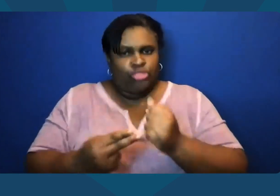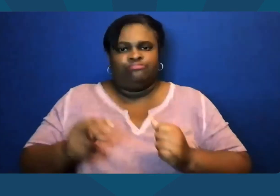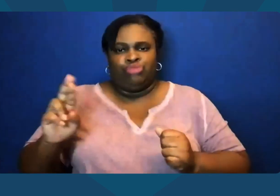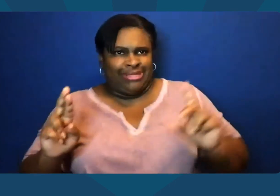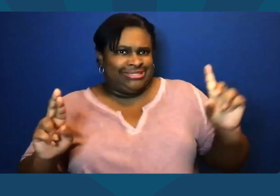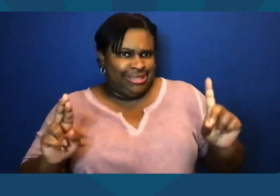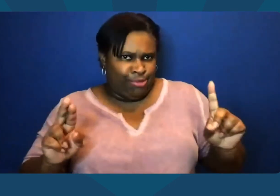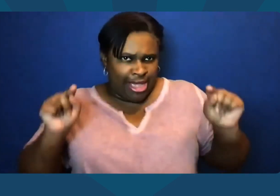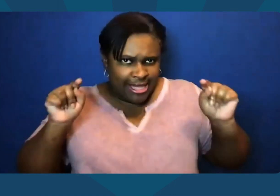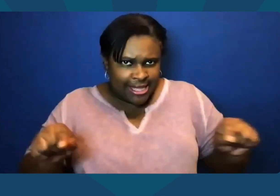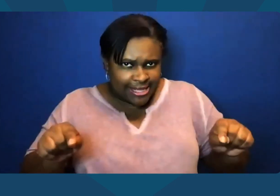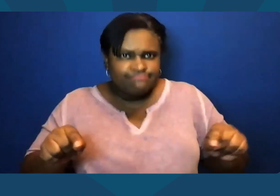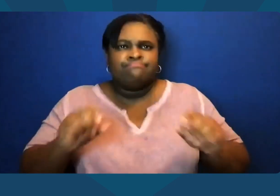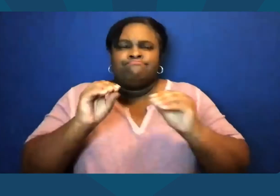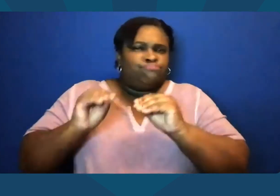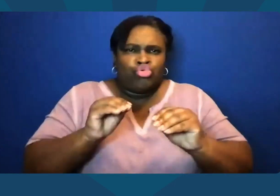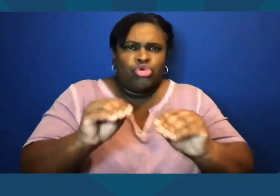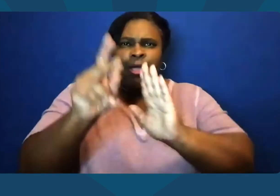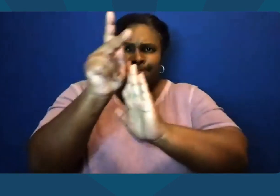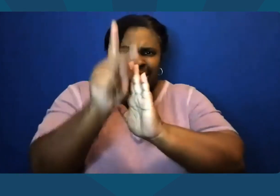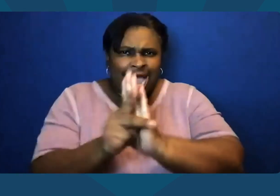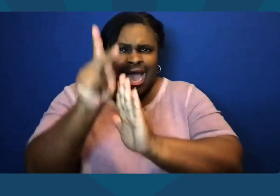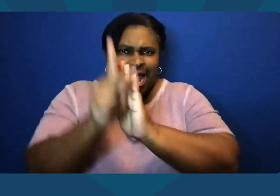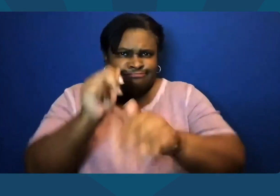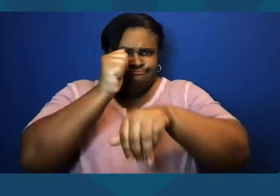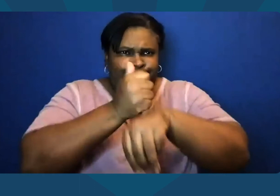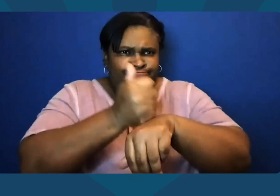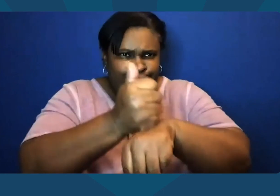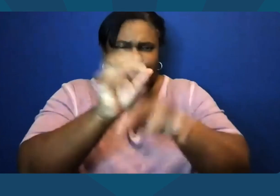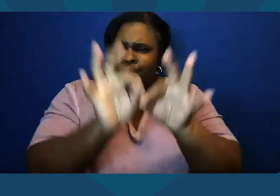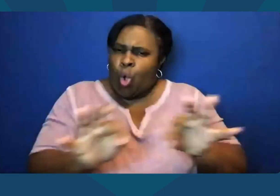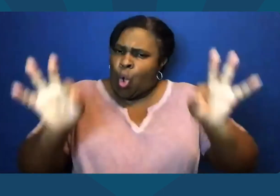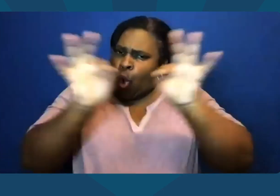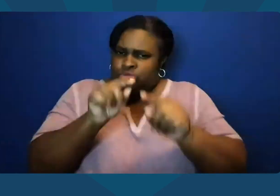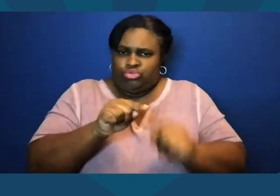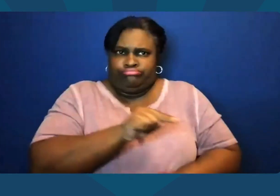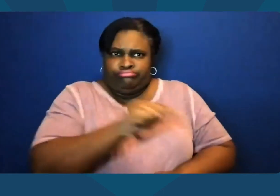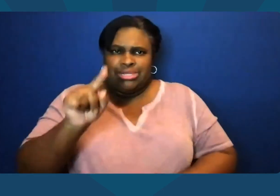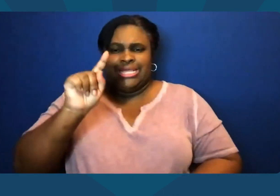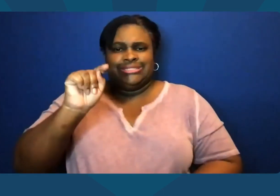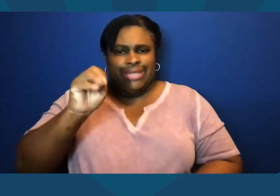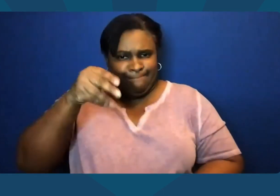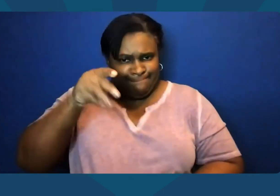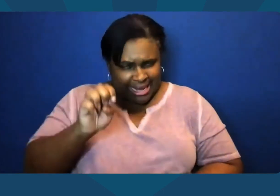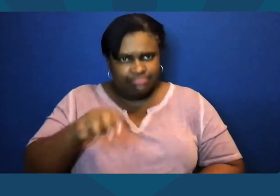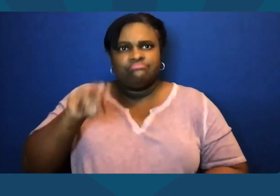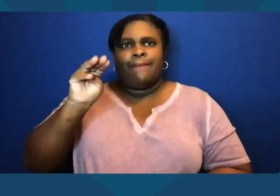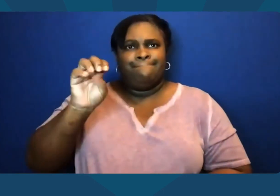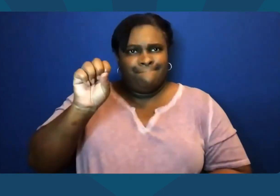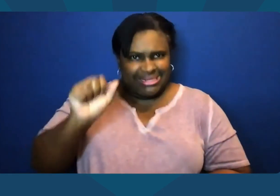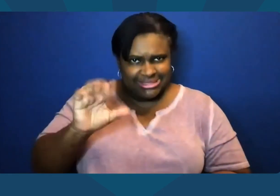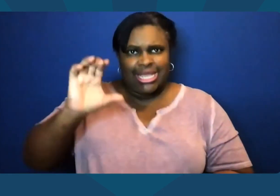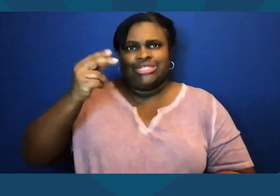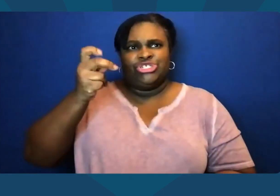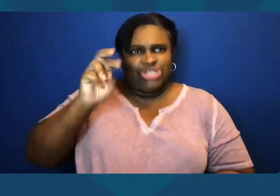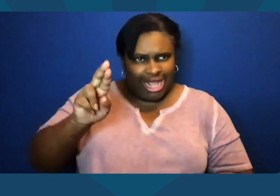reputation for working bipartisanly to move policy that matters to the residents of